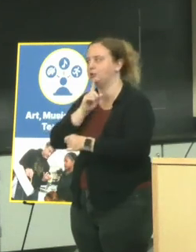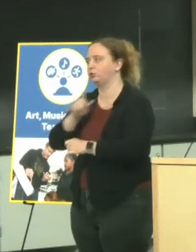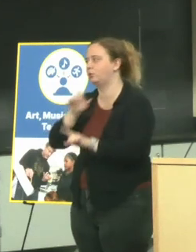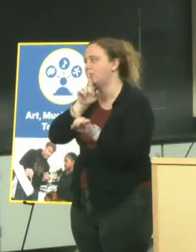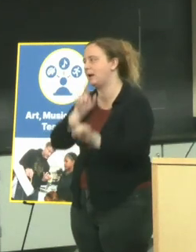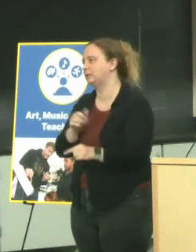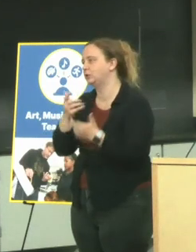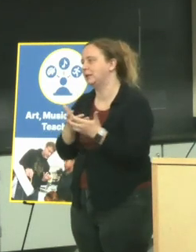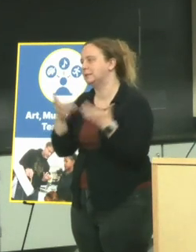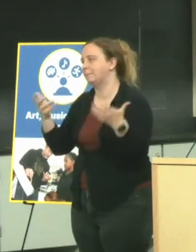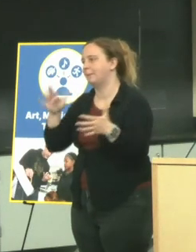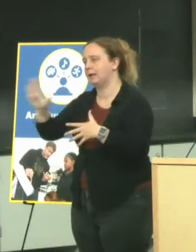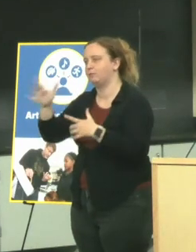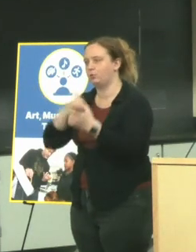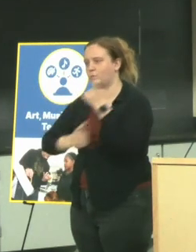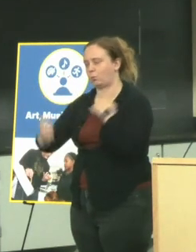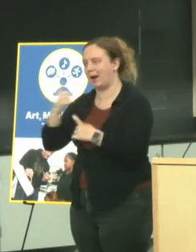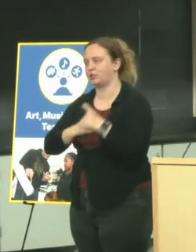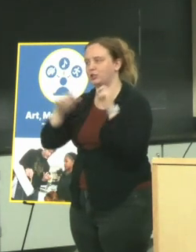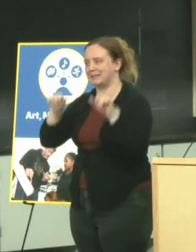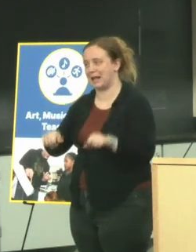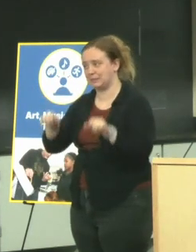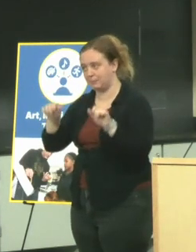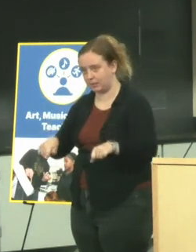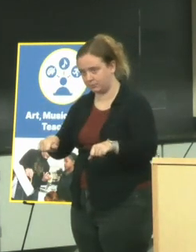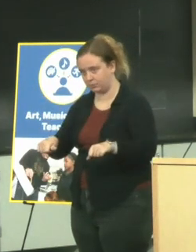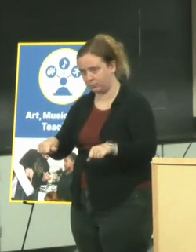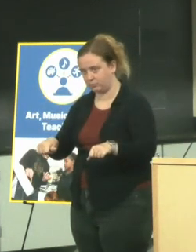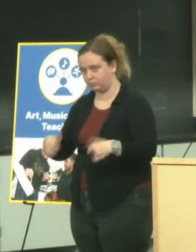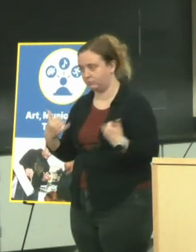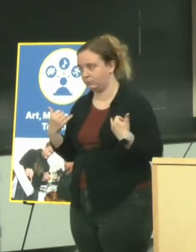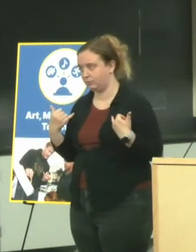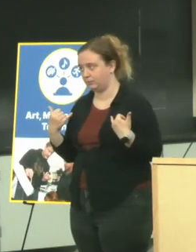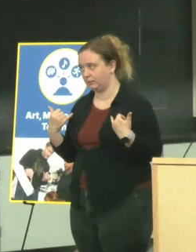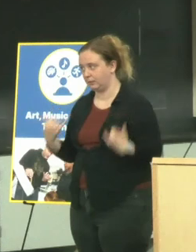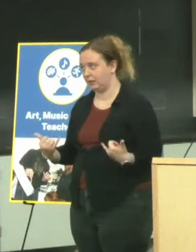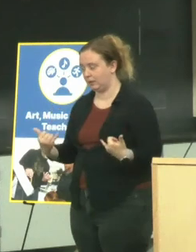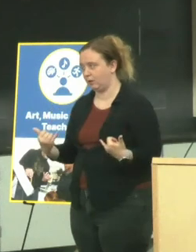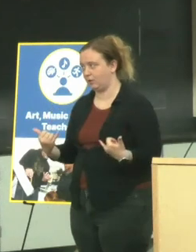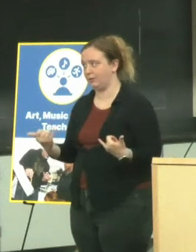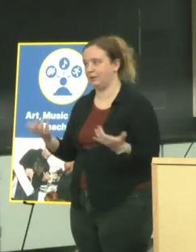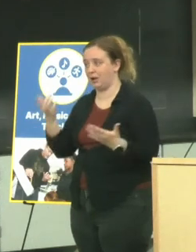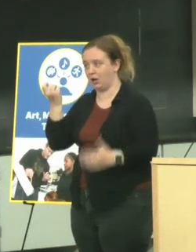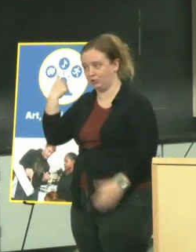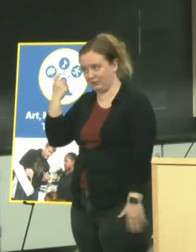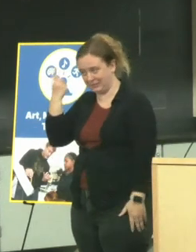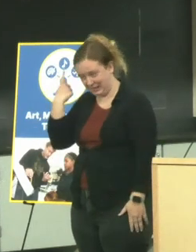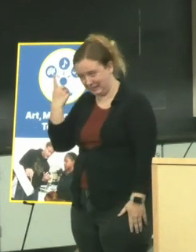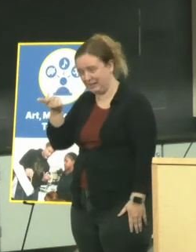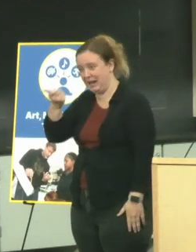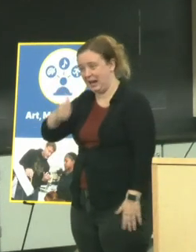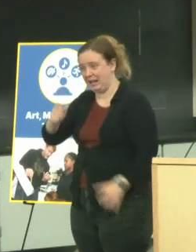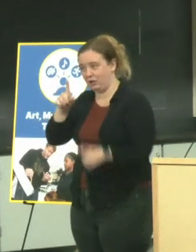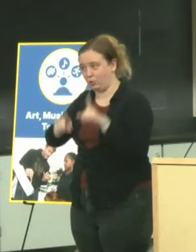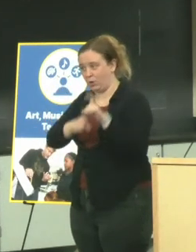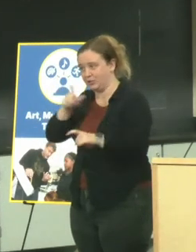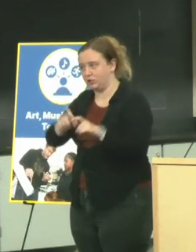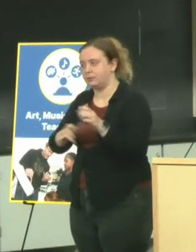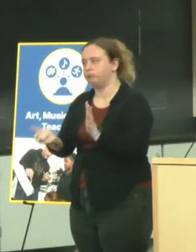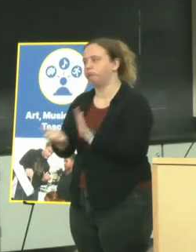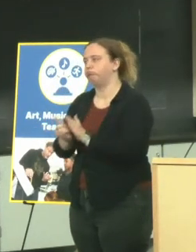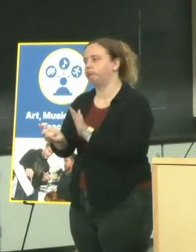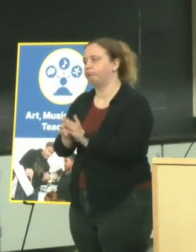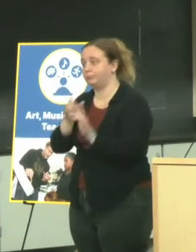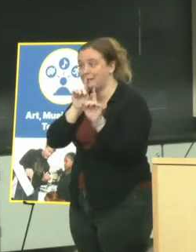as possible. Any questions that we cannot answer just because of time, we will make sure that we have